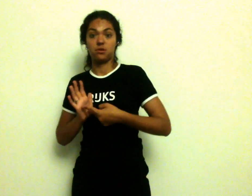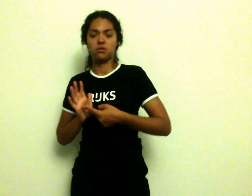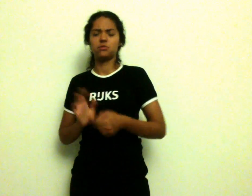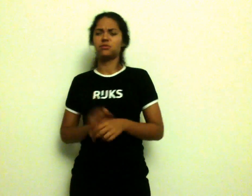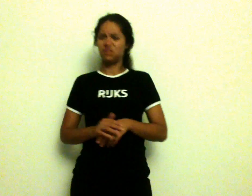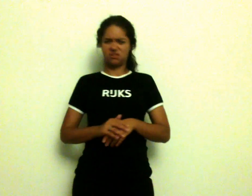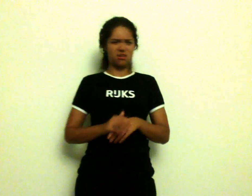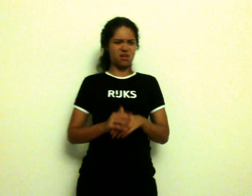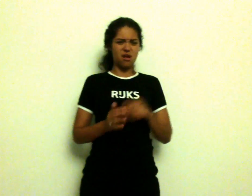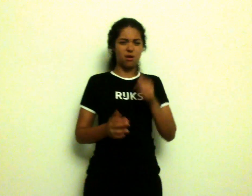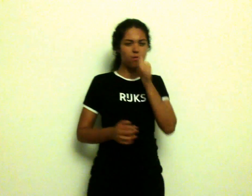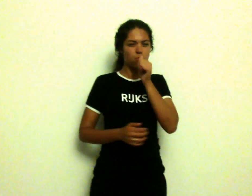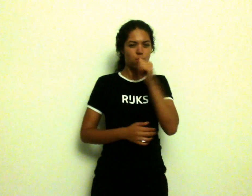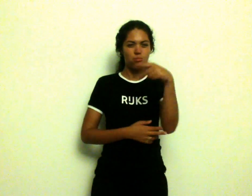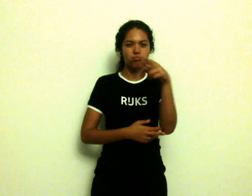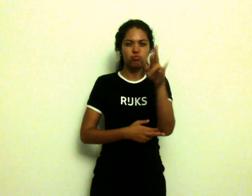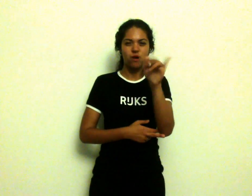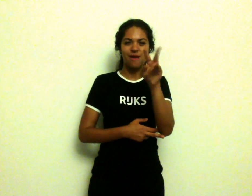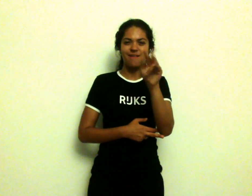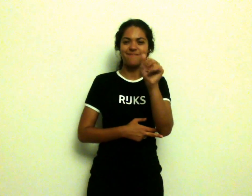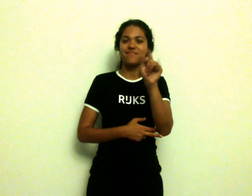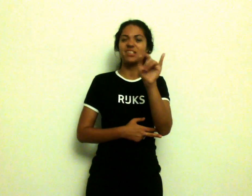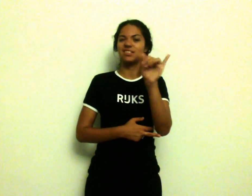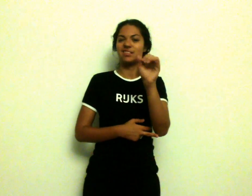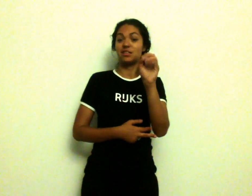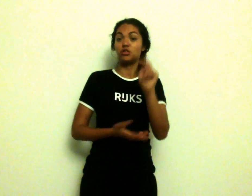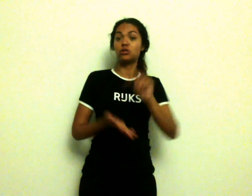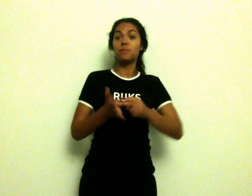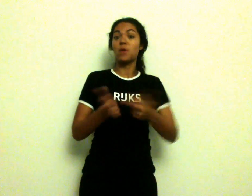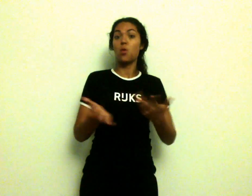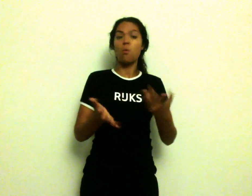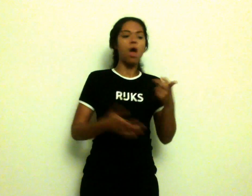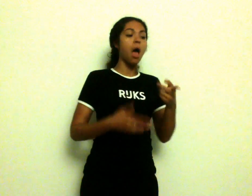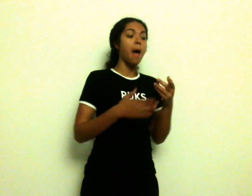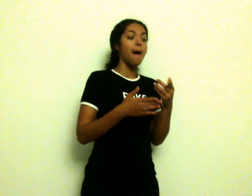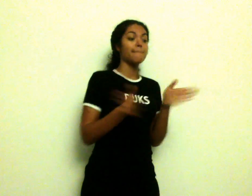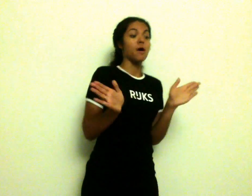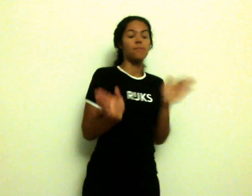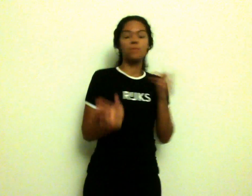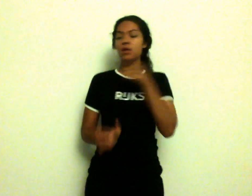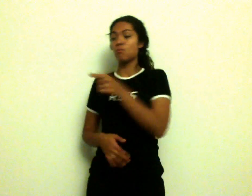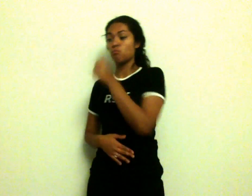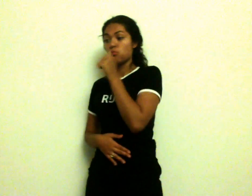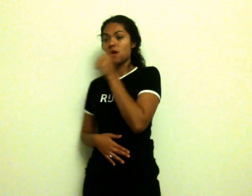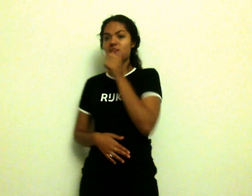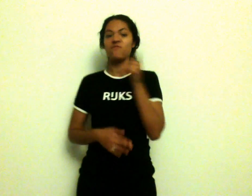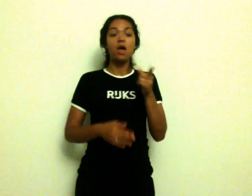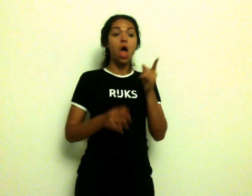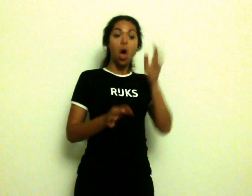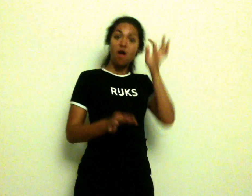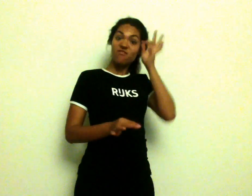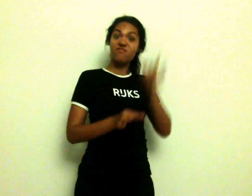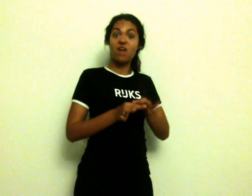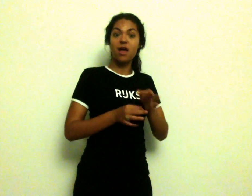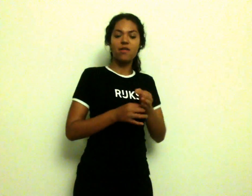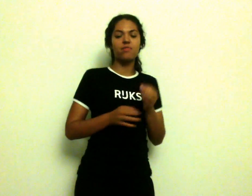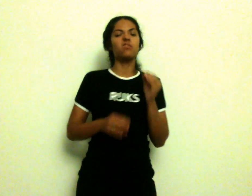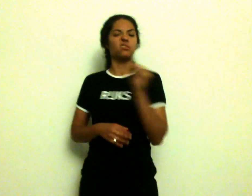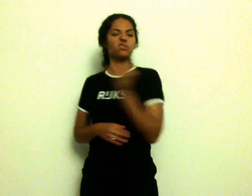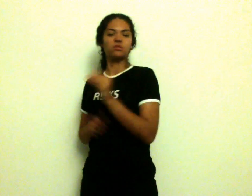life, and you're compelled to take the things of ultimate value into the private world. So you can be religious in America now if you want,